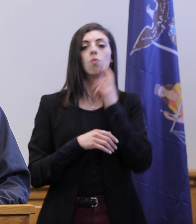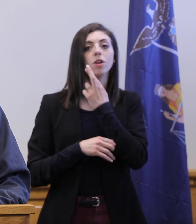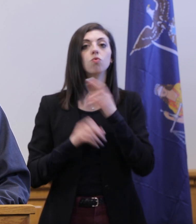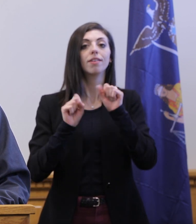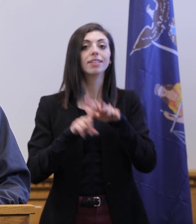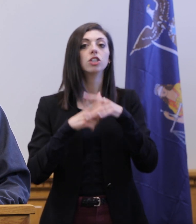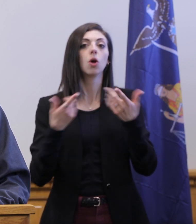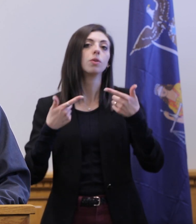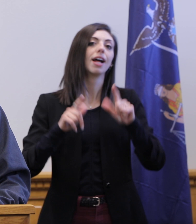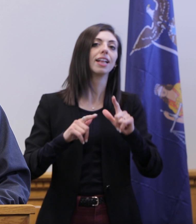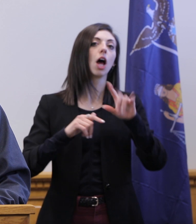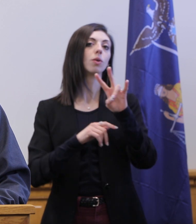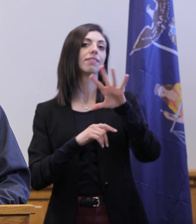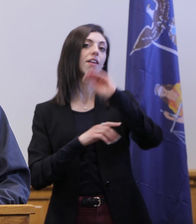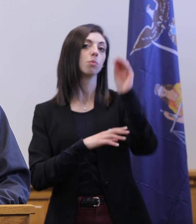capacity.